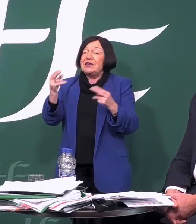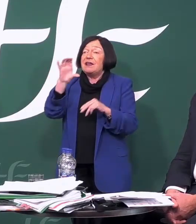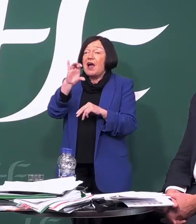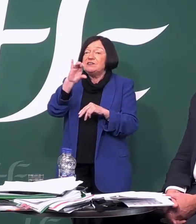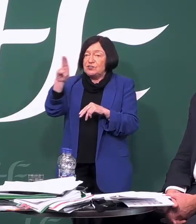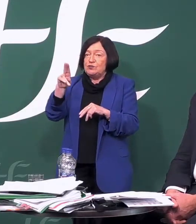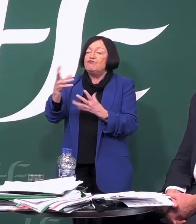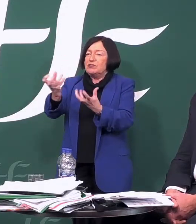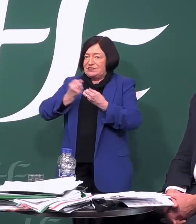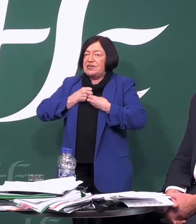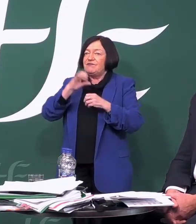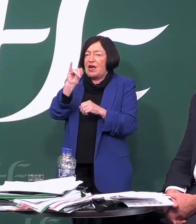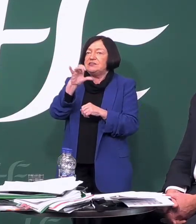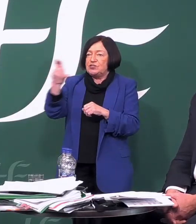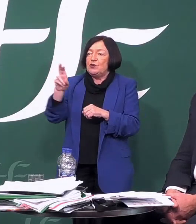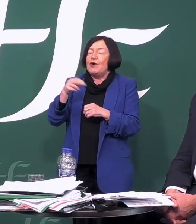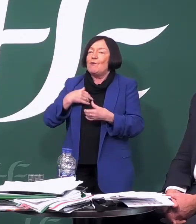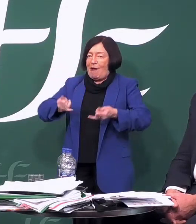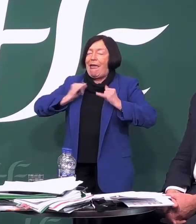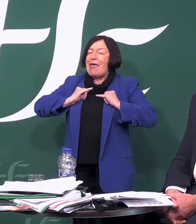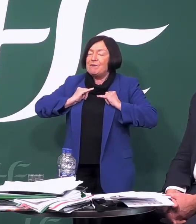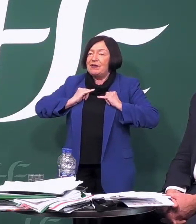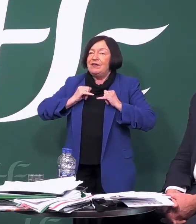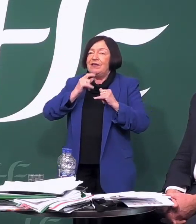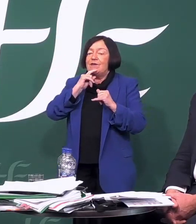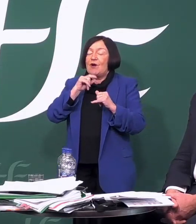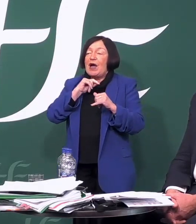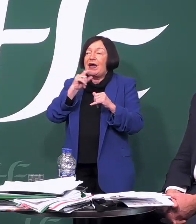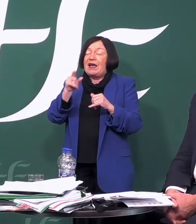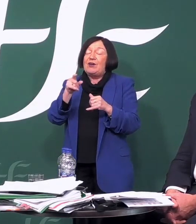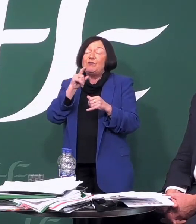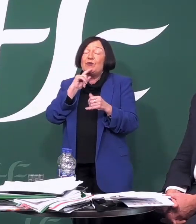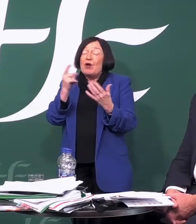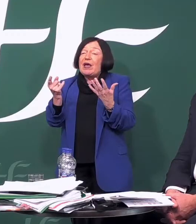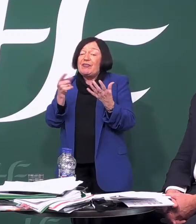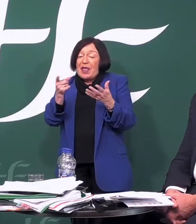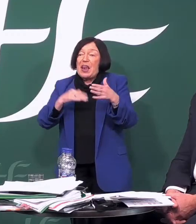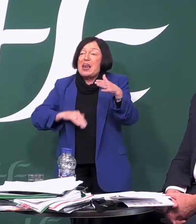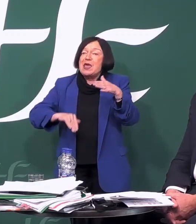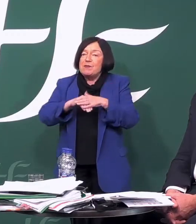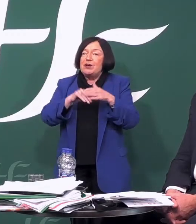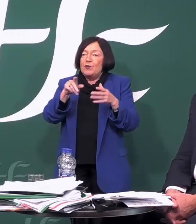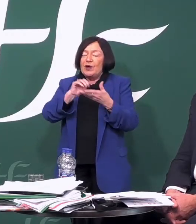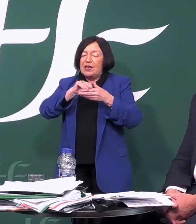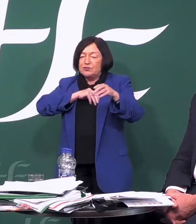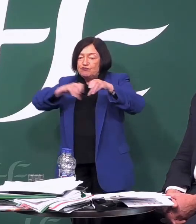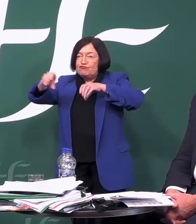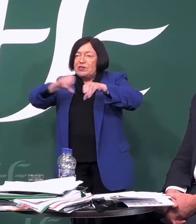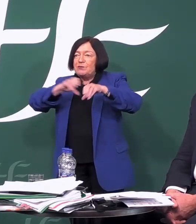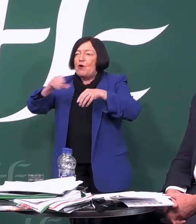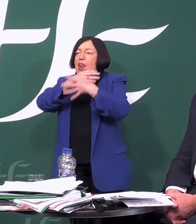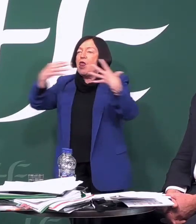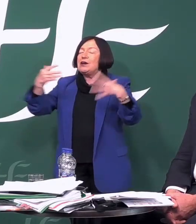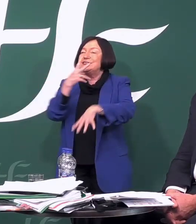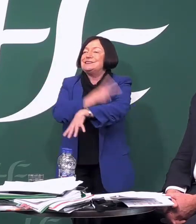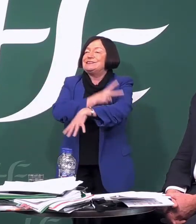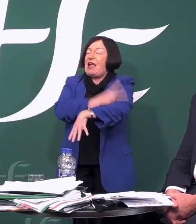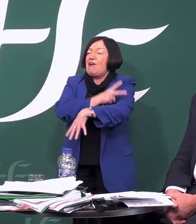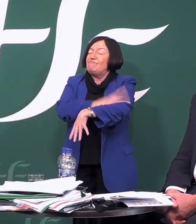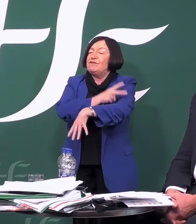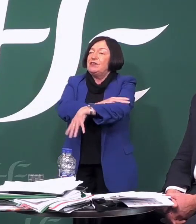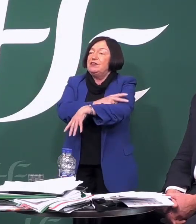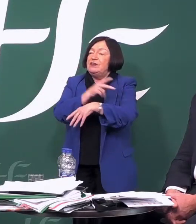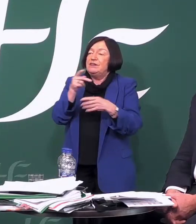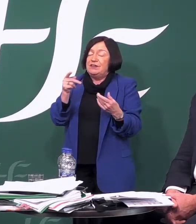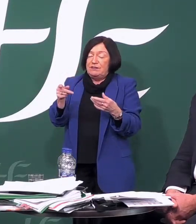got intensive care. We were able to do that, but at a price. And the price was we had to redeploy lots of staff, and had to